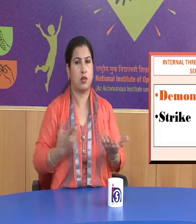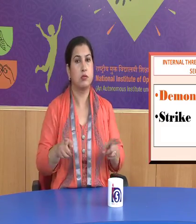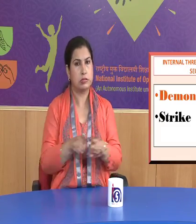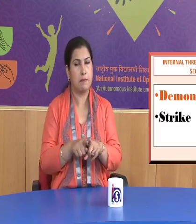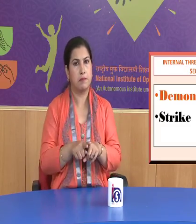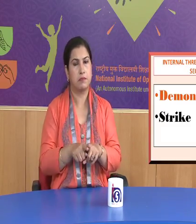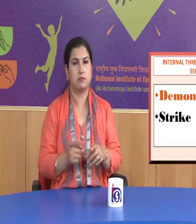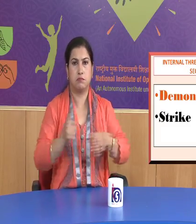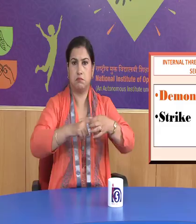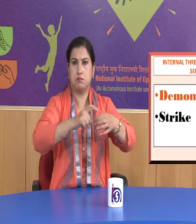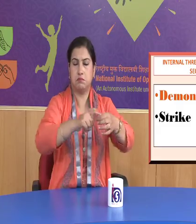etc.